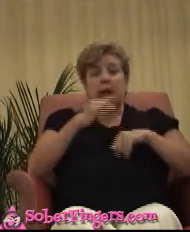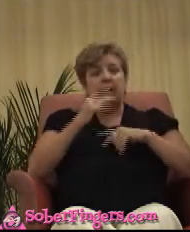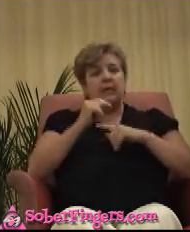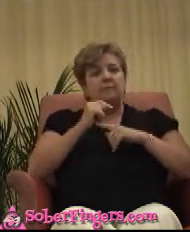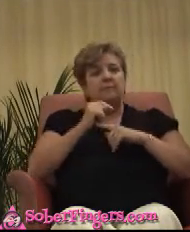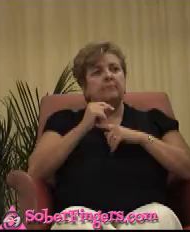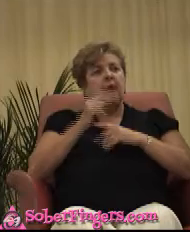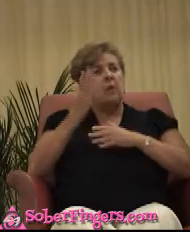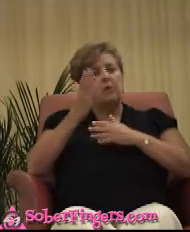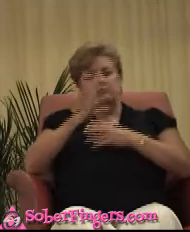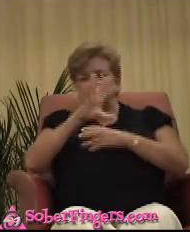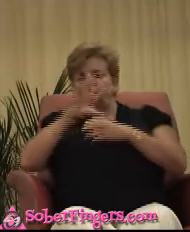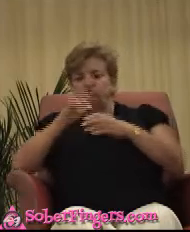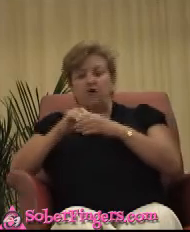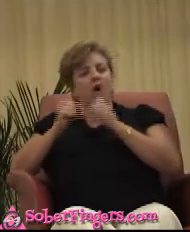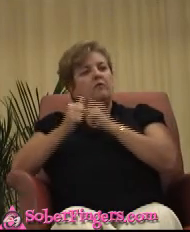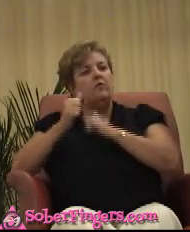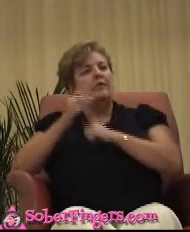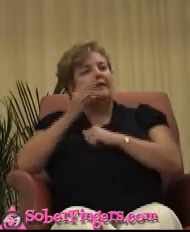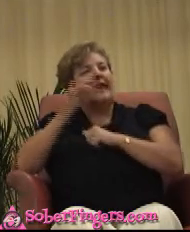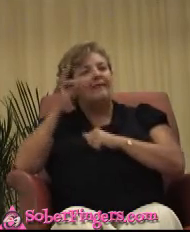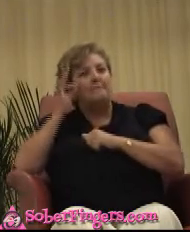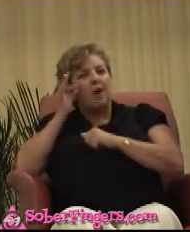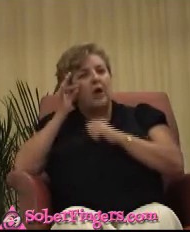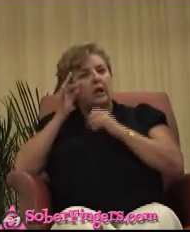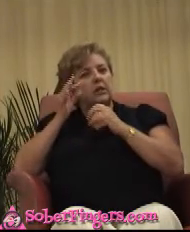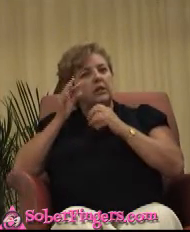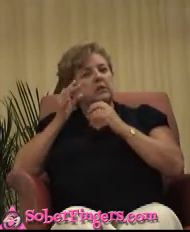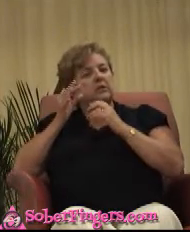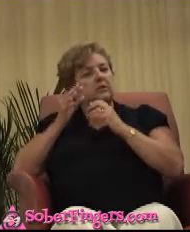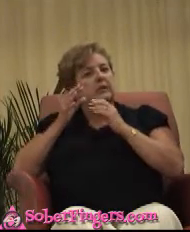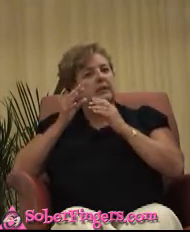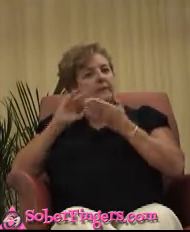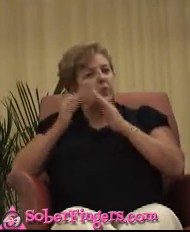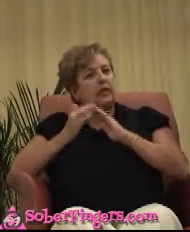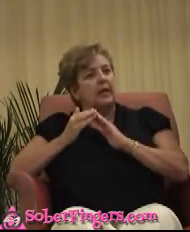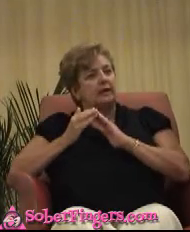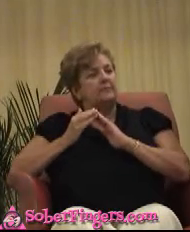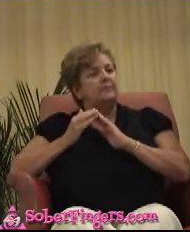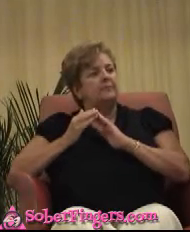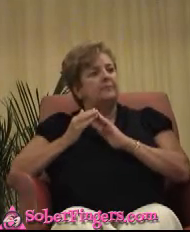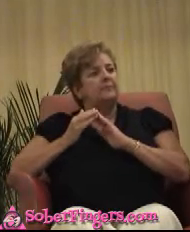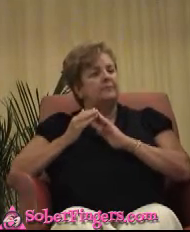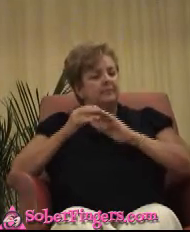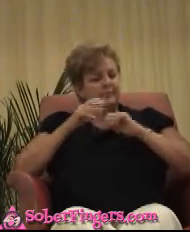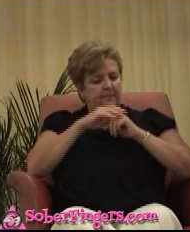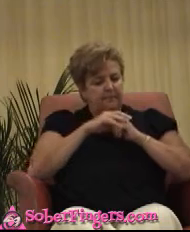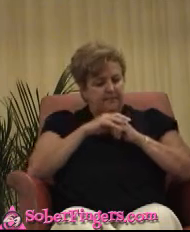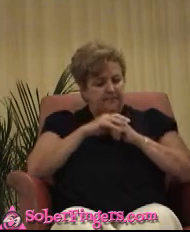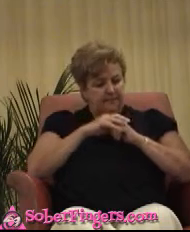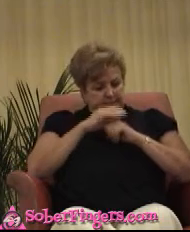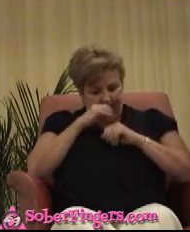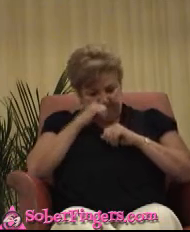And an ethnic mix of several different things. Two of them are, I think, are relatively benign from an alcoholic standpoint.